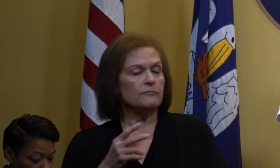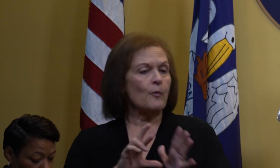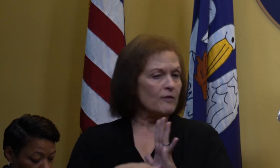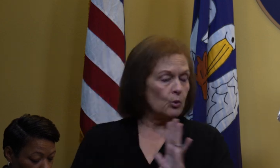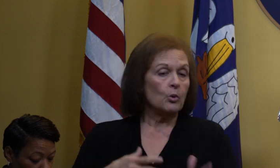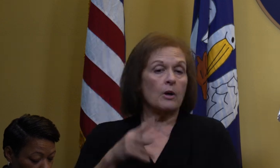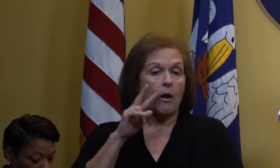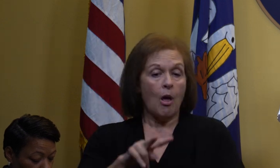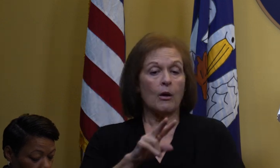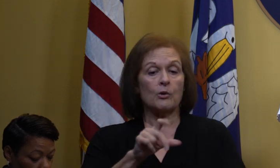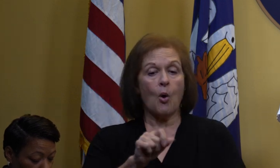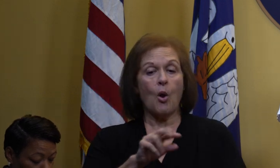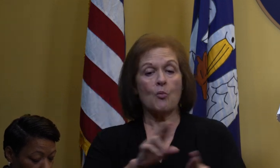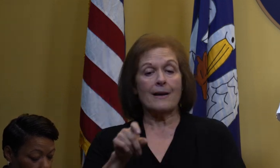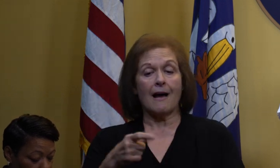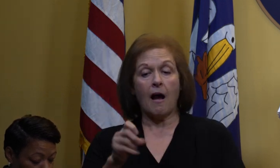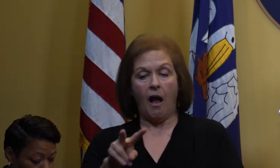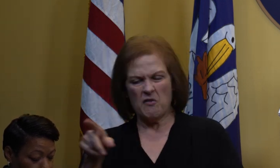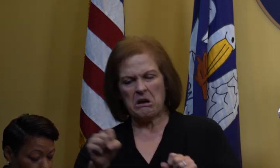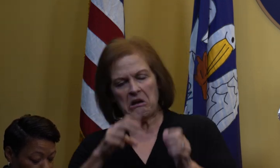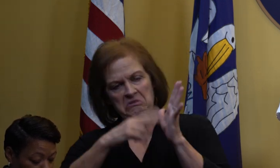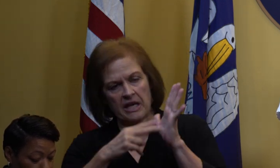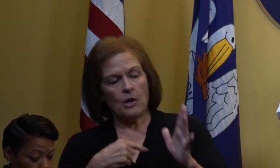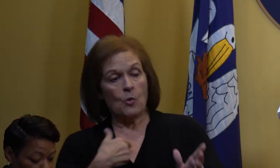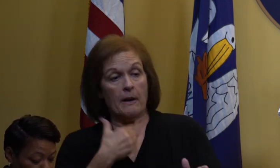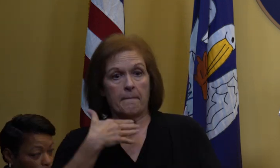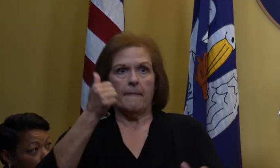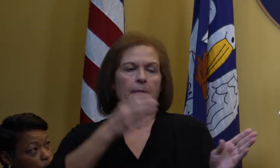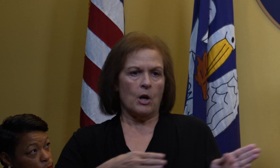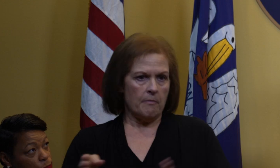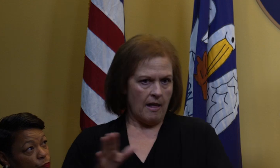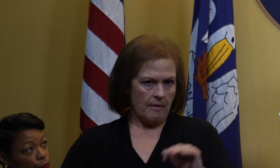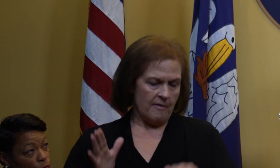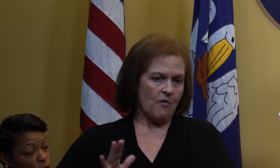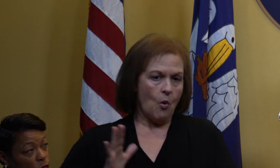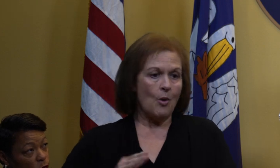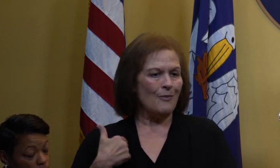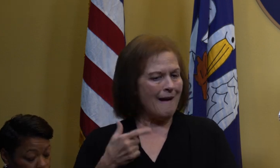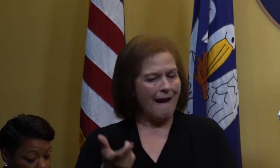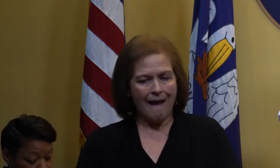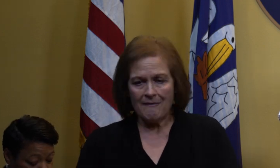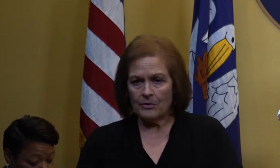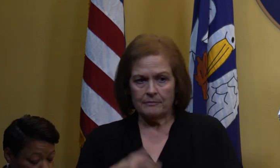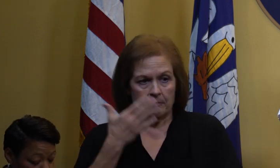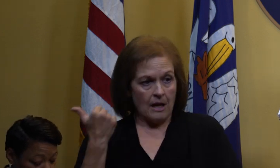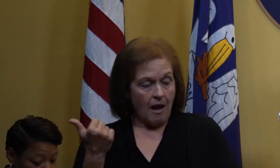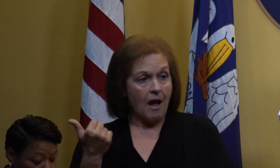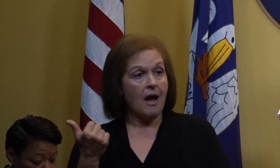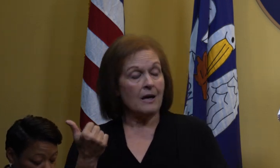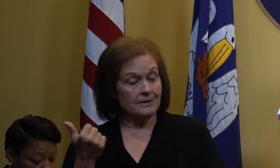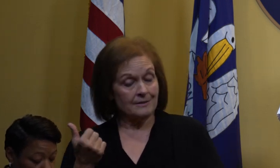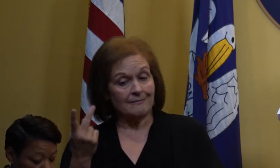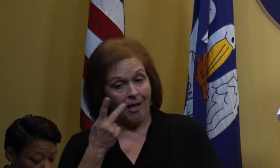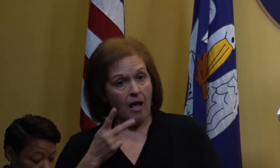you are at ready.noaa.gov. We are better prepared for hurricanes than we ever have been, and we need to be, because this season appears to be